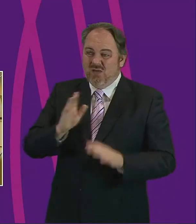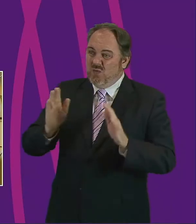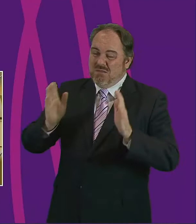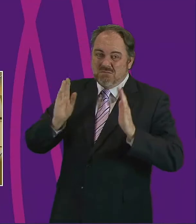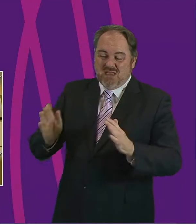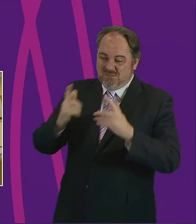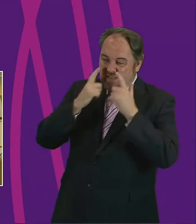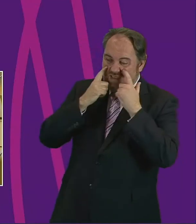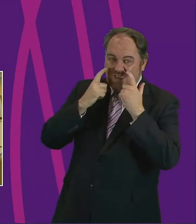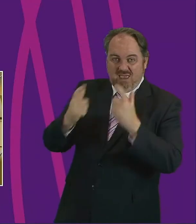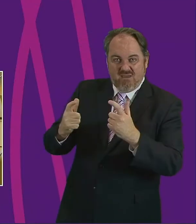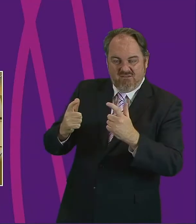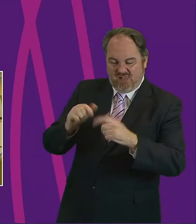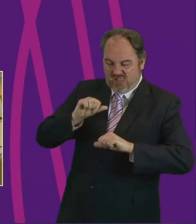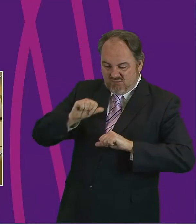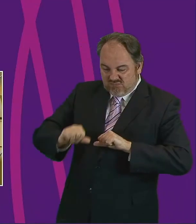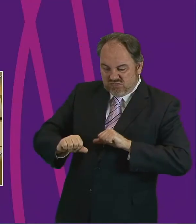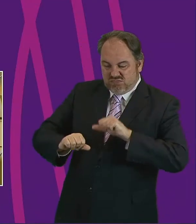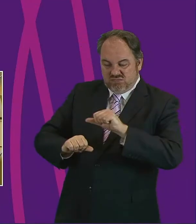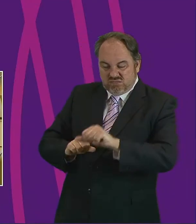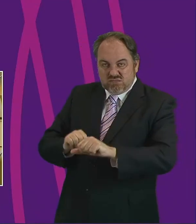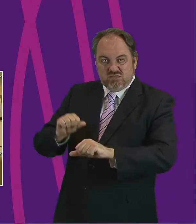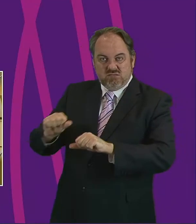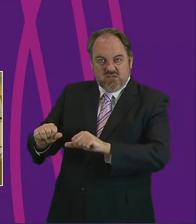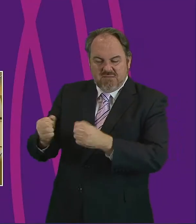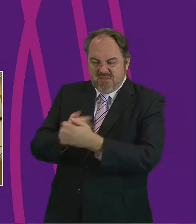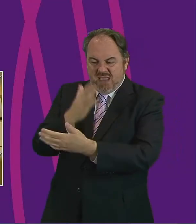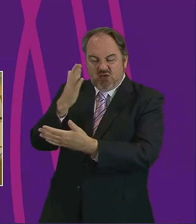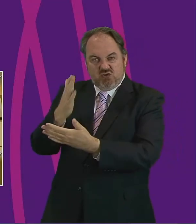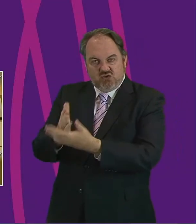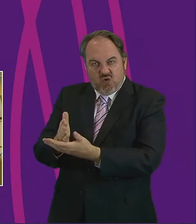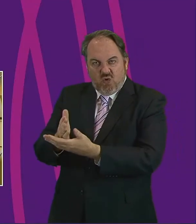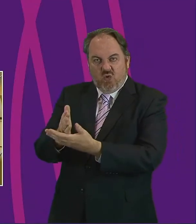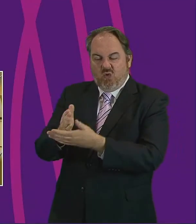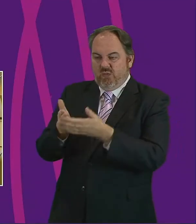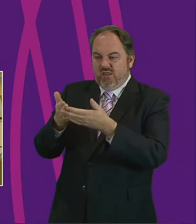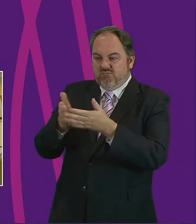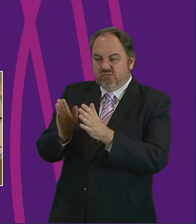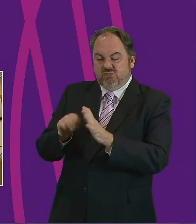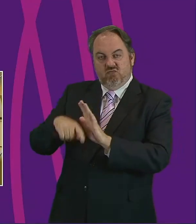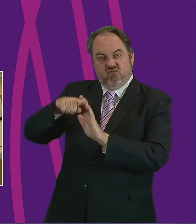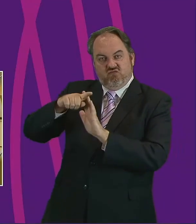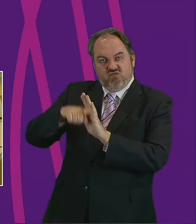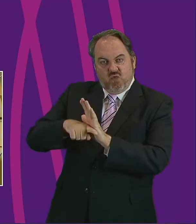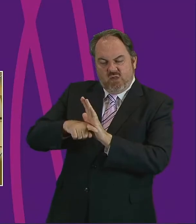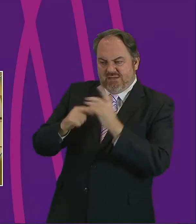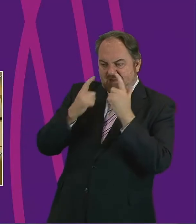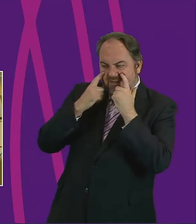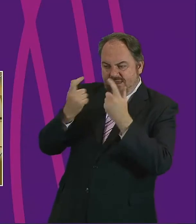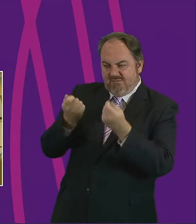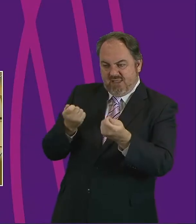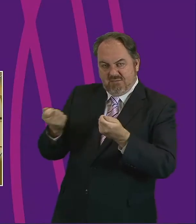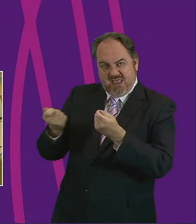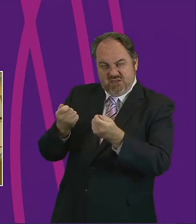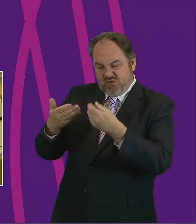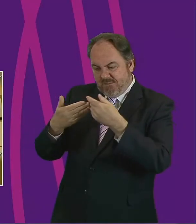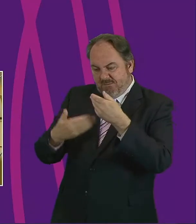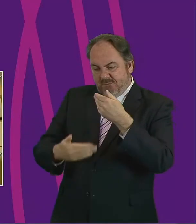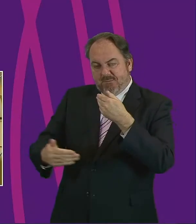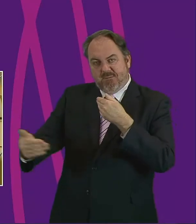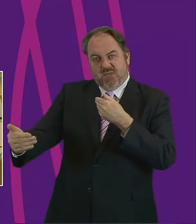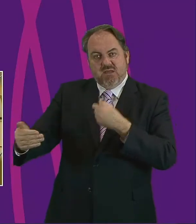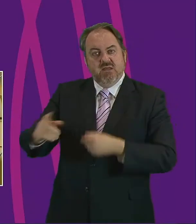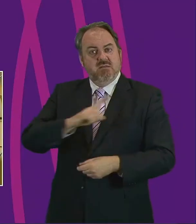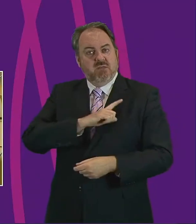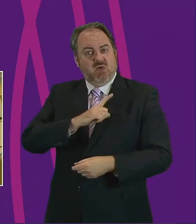continue to move forward in a careful and phased way, and that's what I will continue to do, because the key part of what Professor Sridhar and other experts will